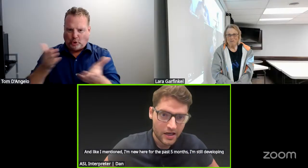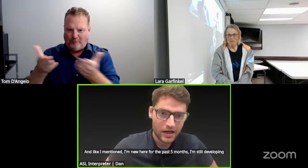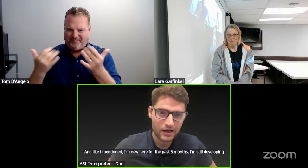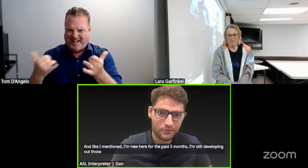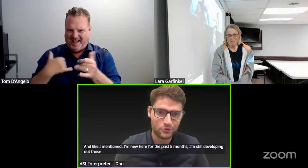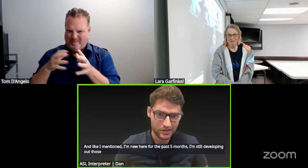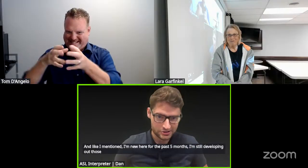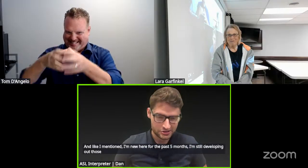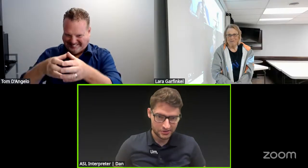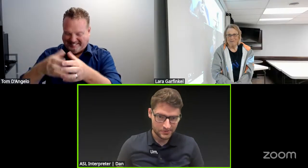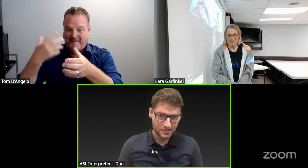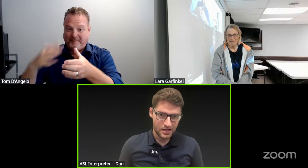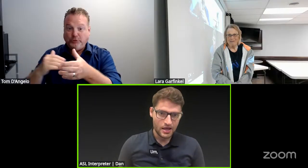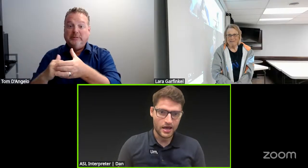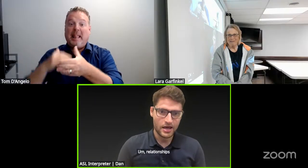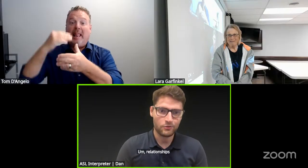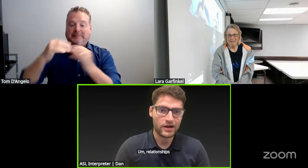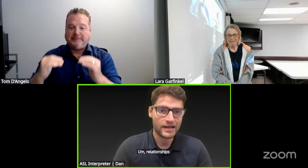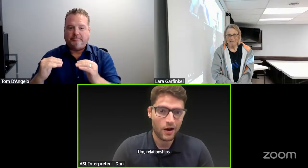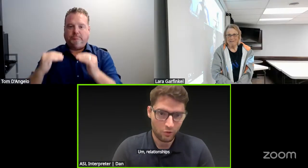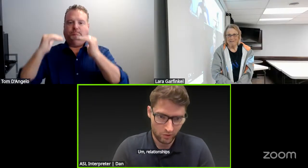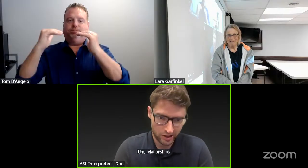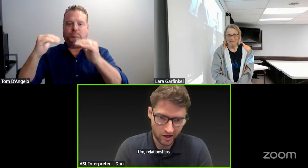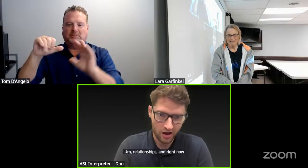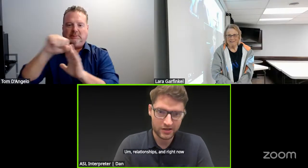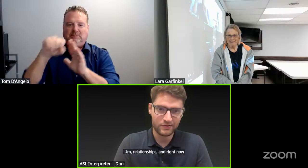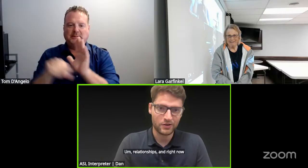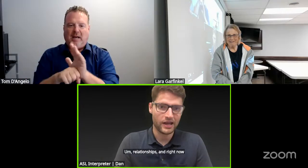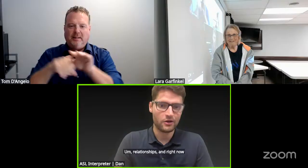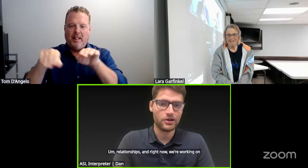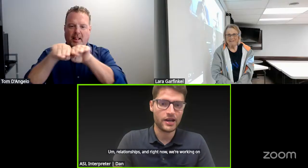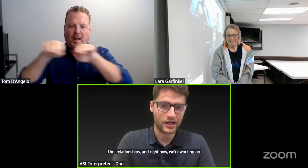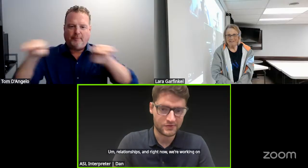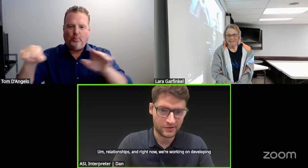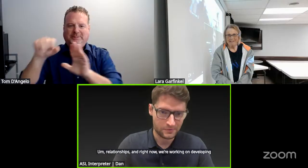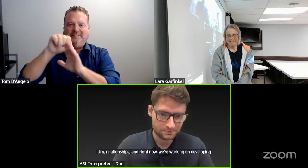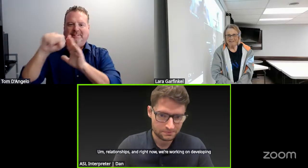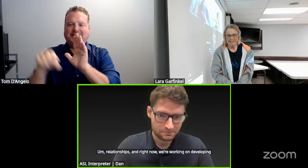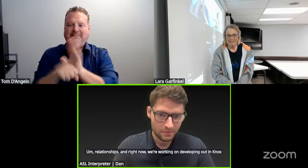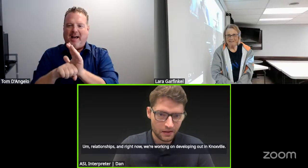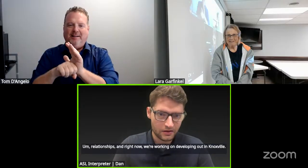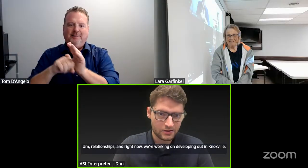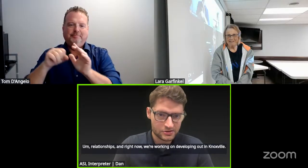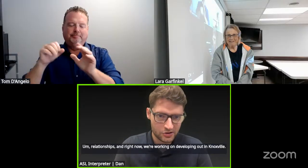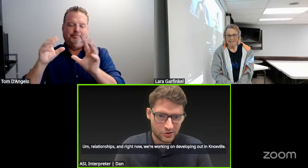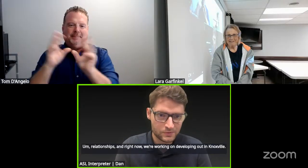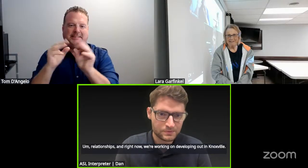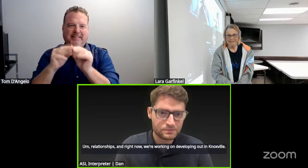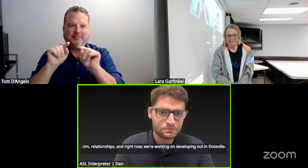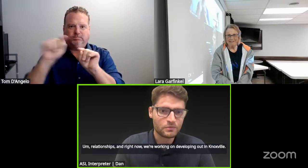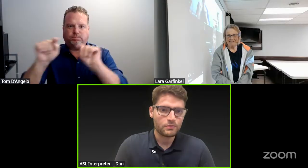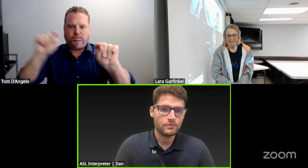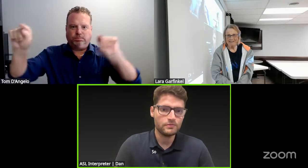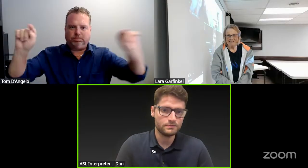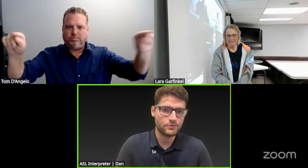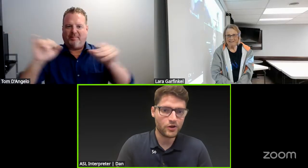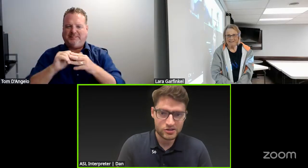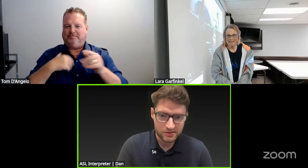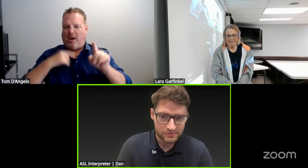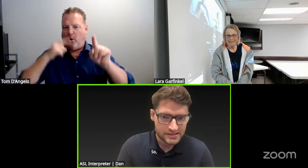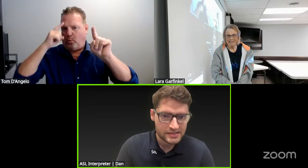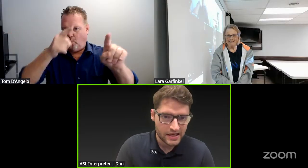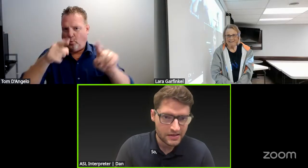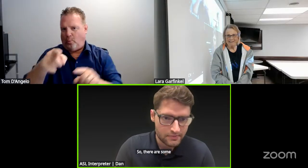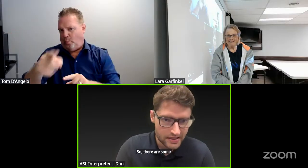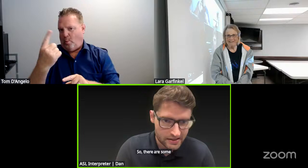those relationships. And right now, we're working on developing out Knoxville. So there